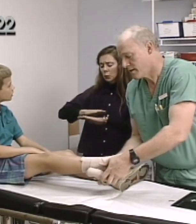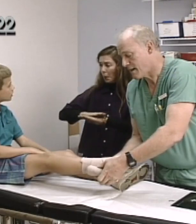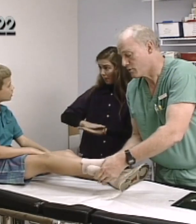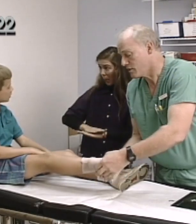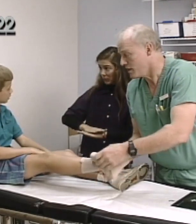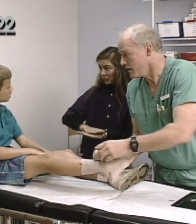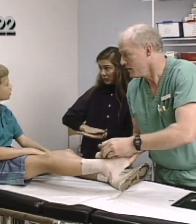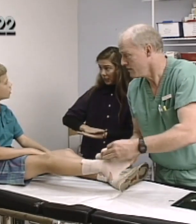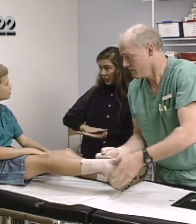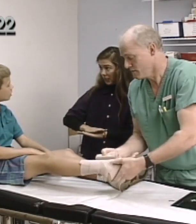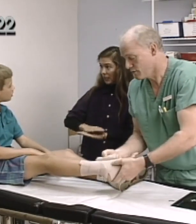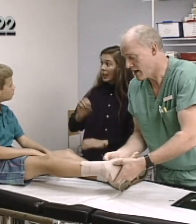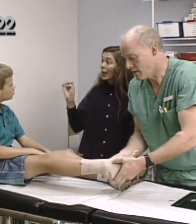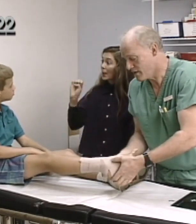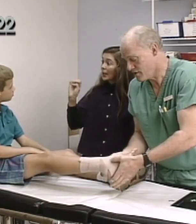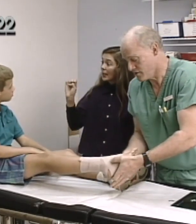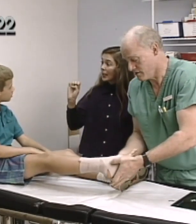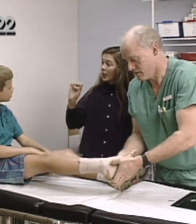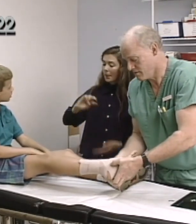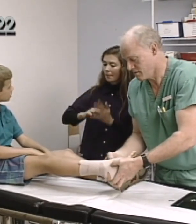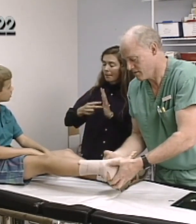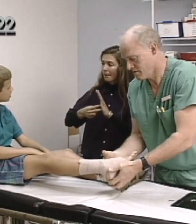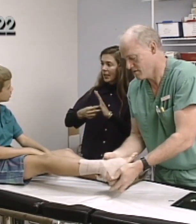capital E for elevation.